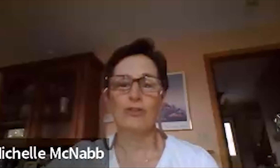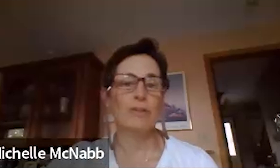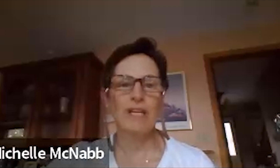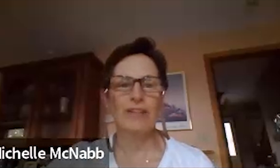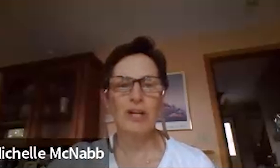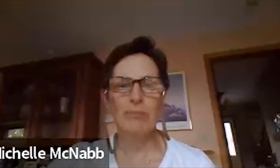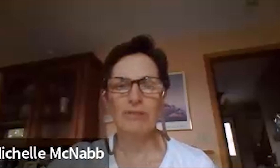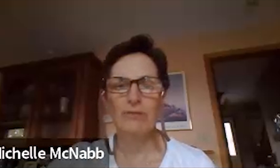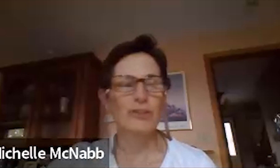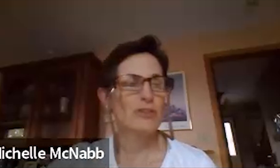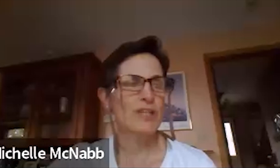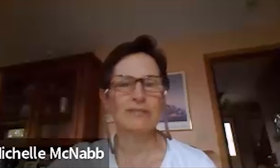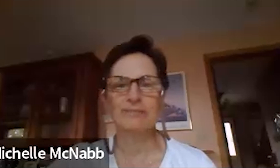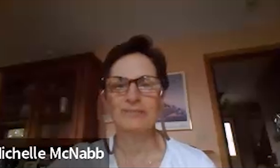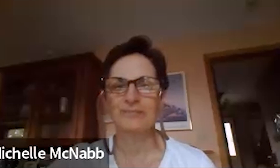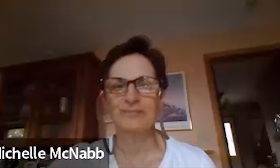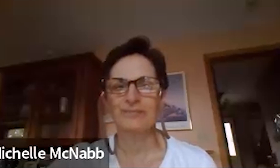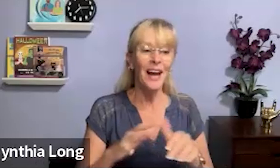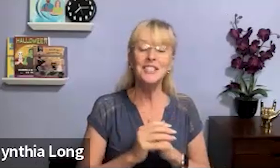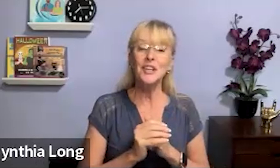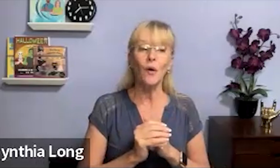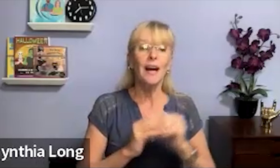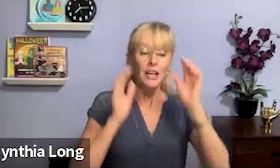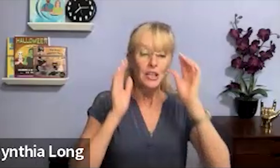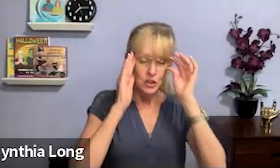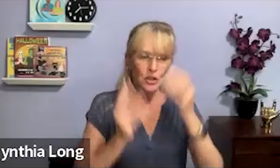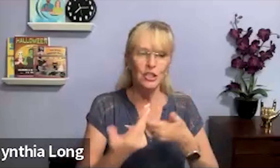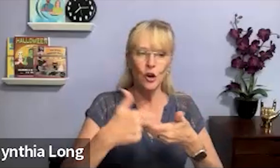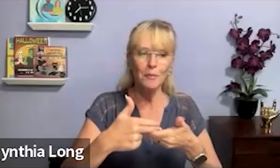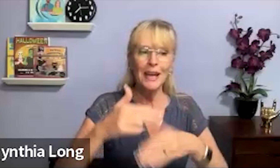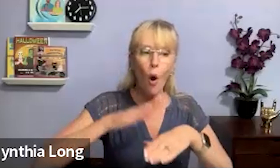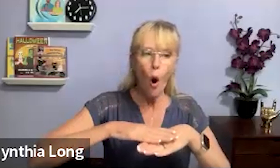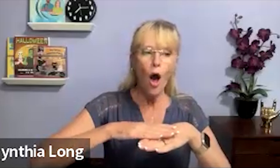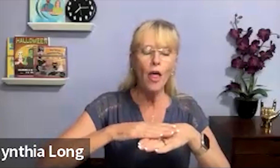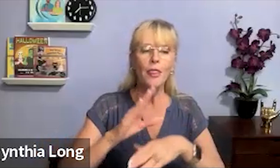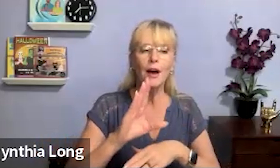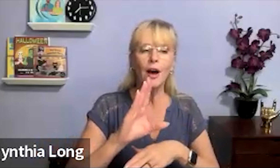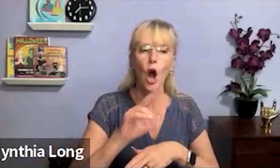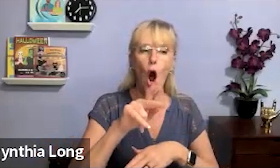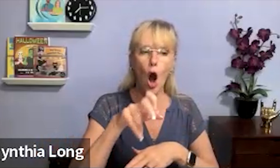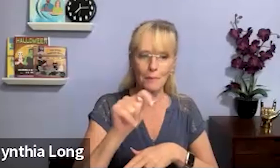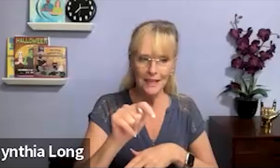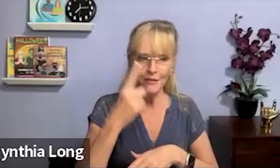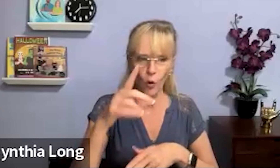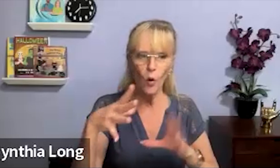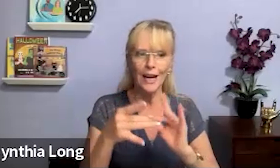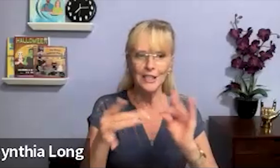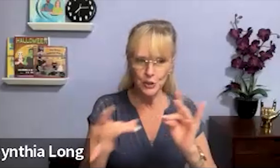Join me on the carpet for a story. Okay, so join me on the carpet for a